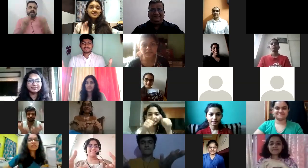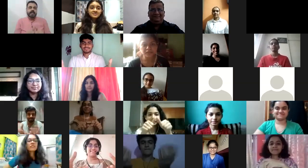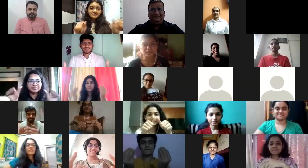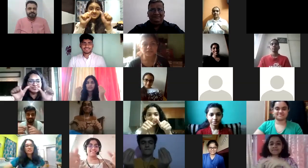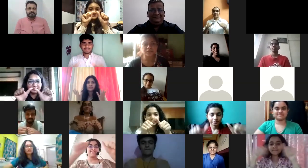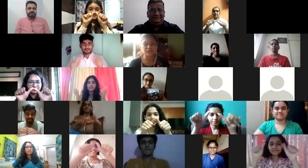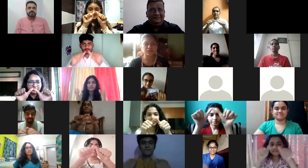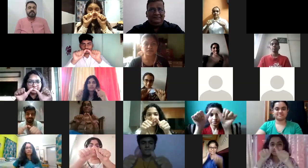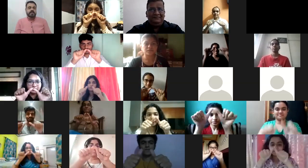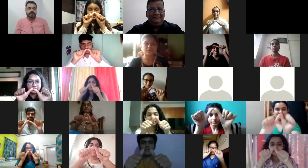A.